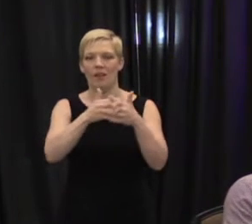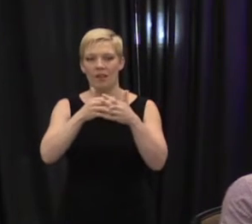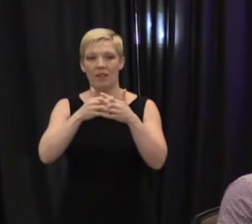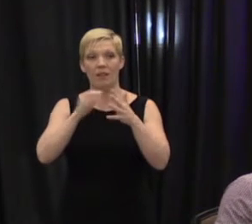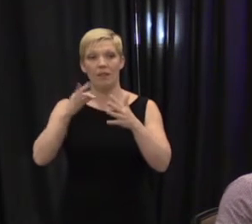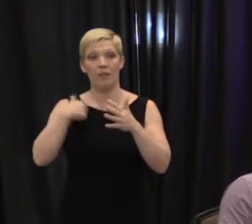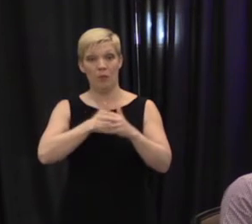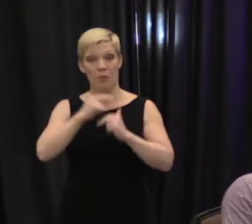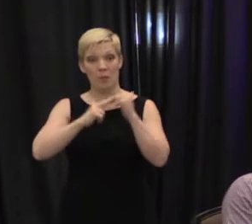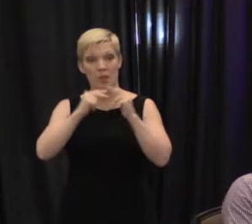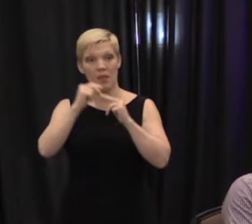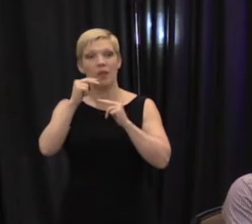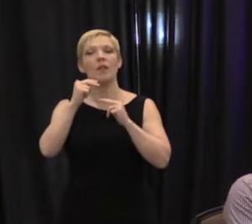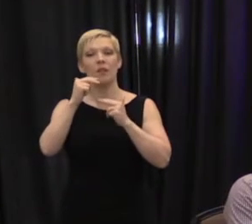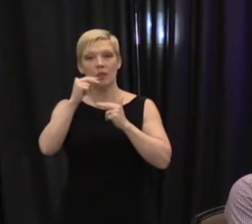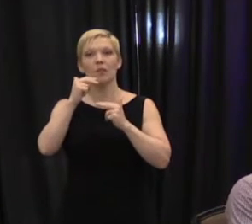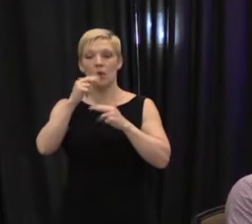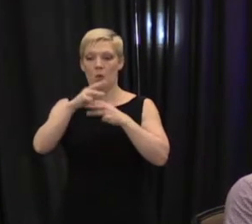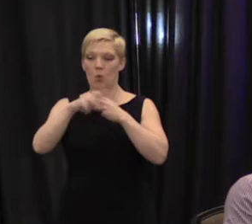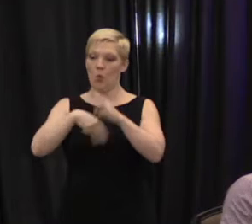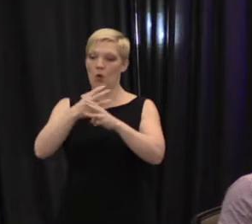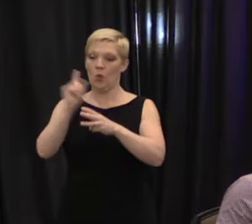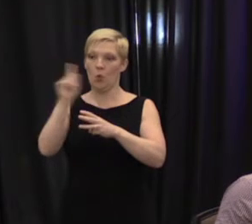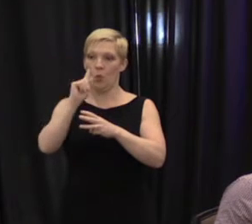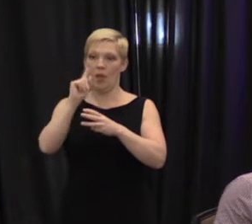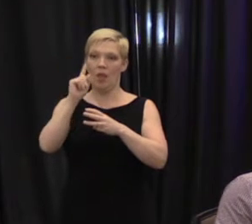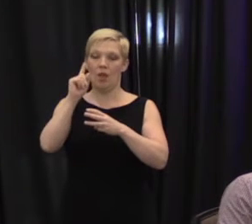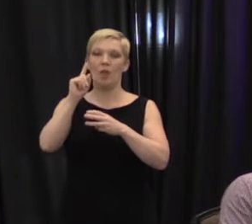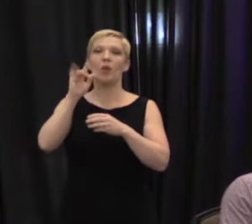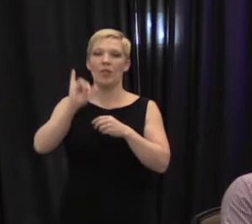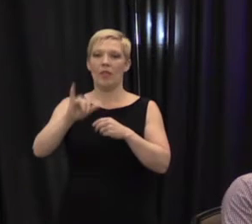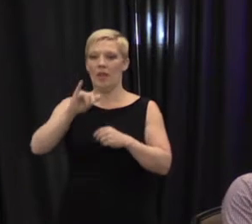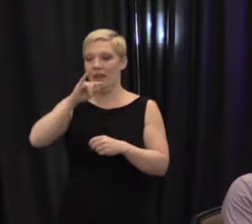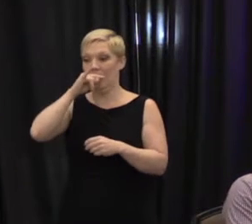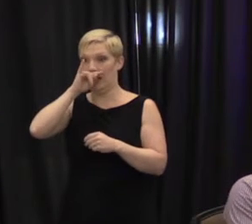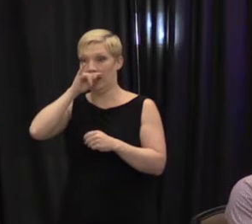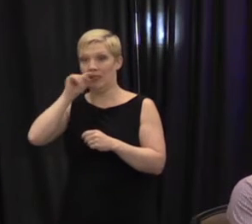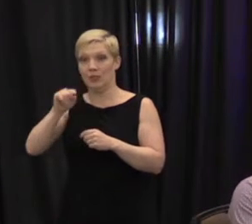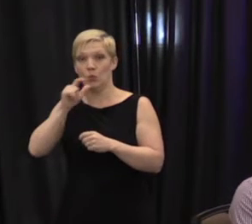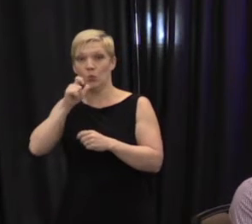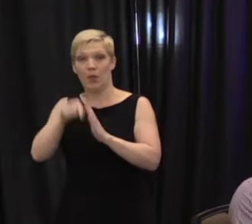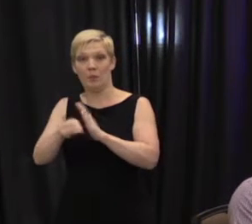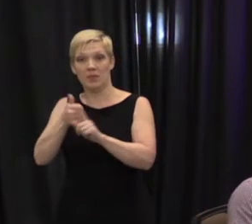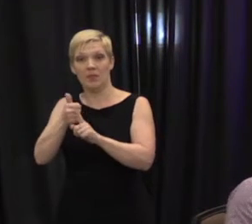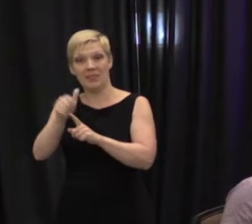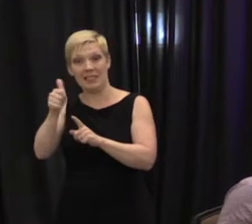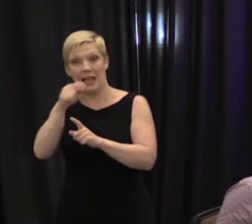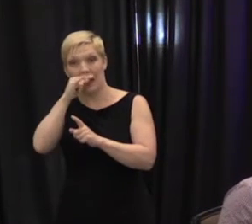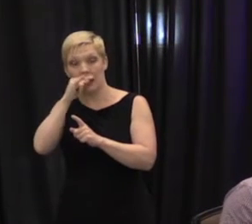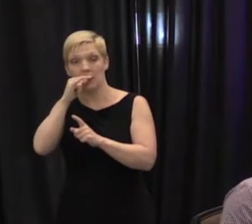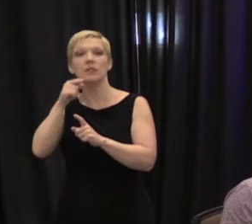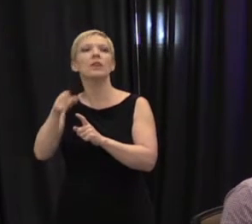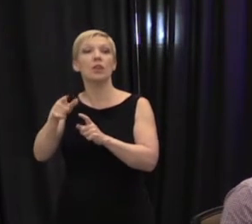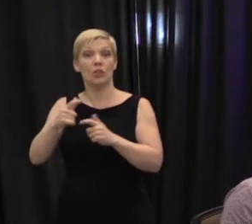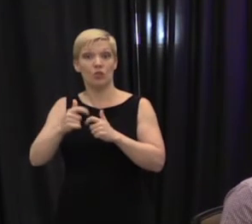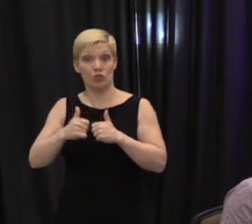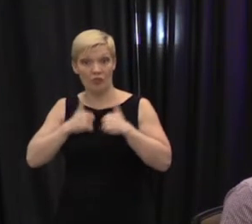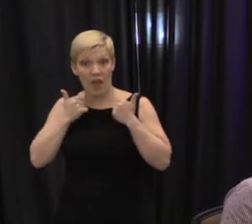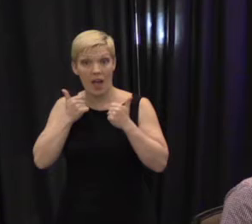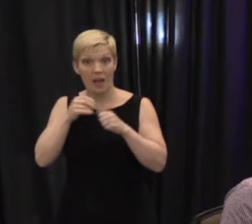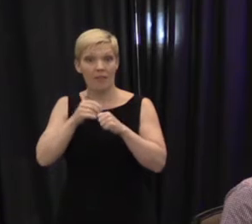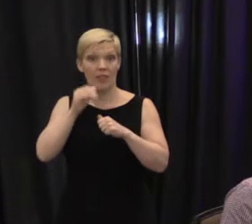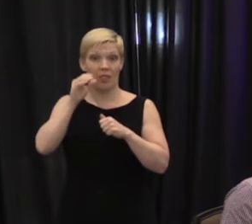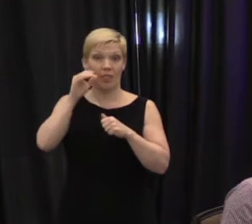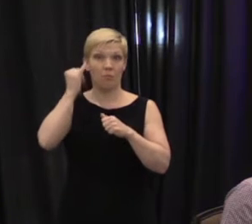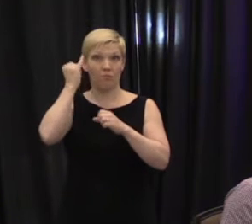those next 10 kids can survive, we're going to need a lot of the things that we don't want to talk about. We're going to have to get comfortable with discomfort. And